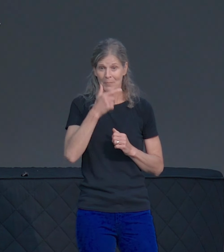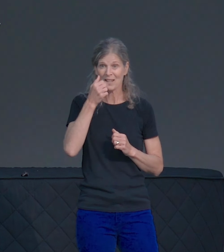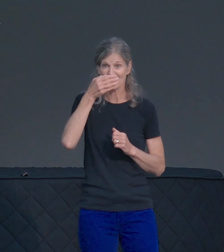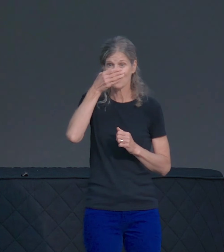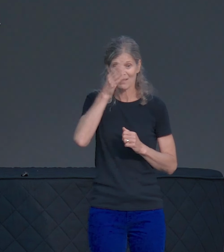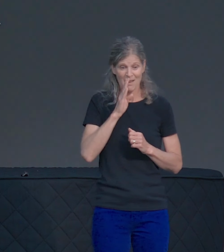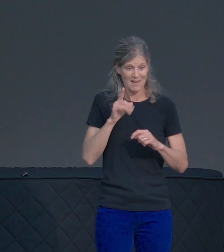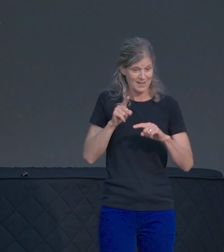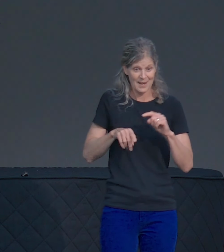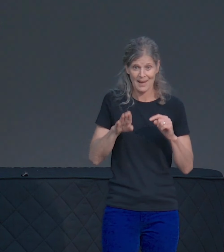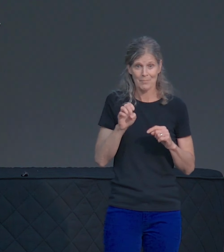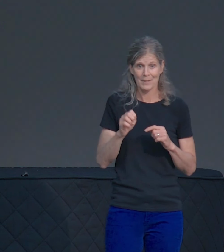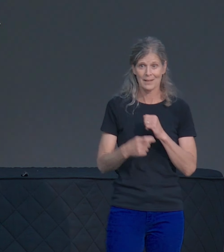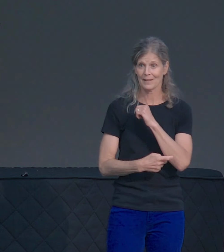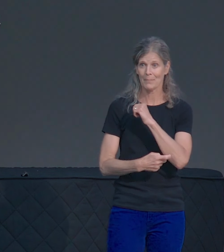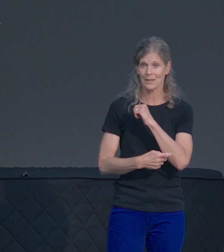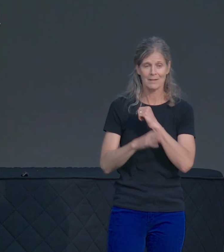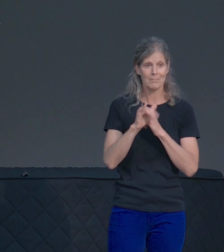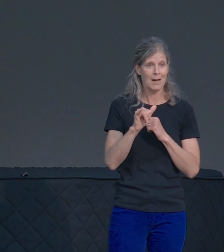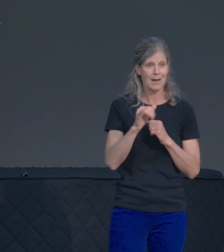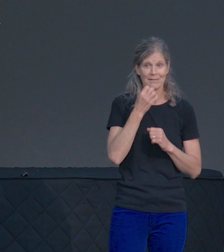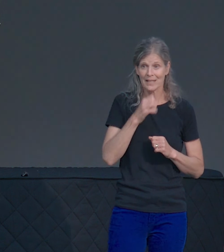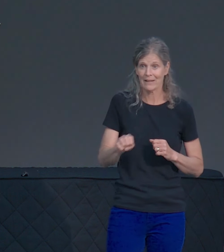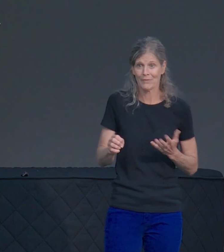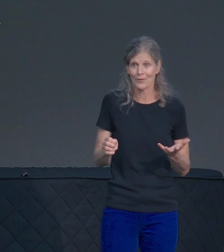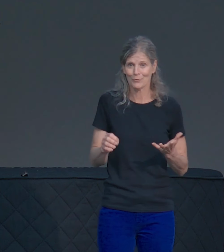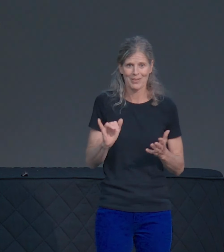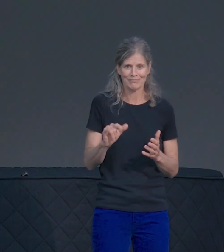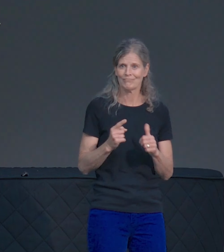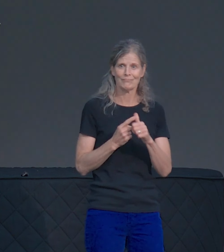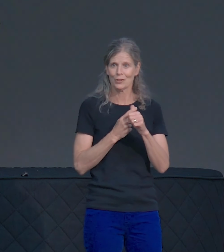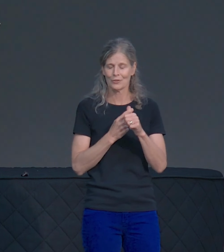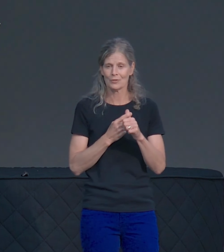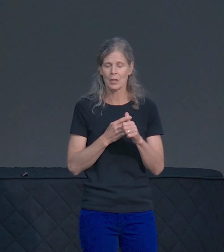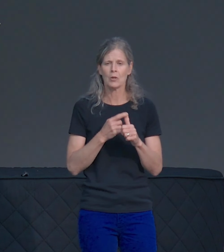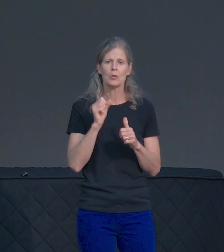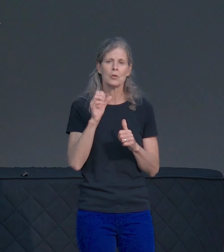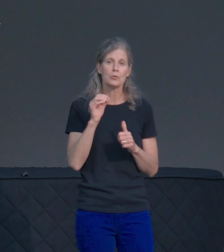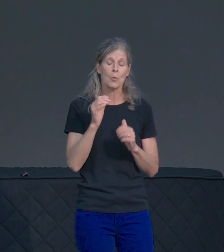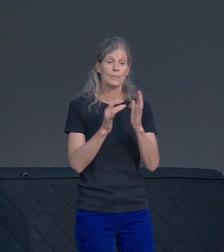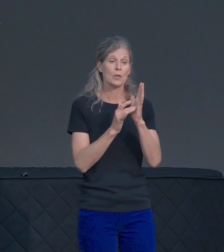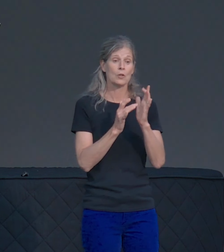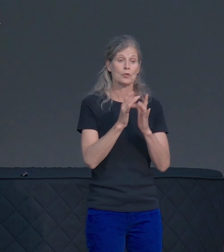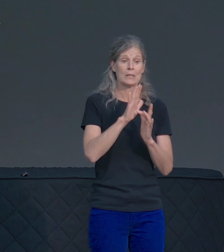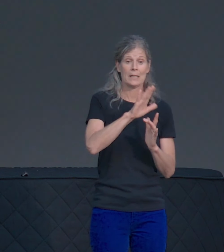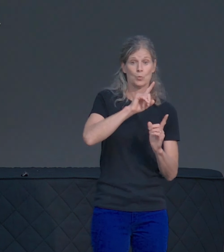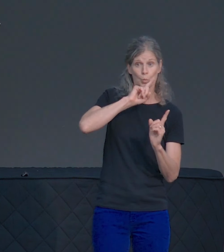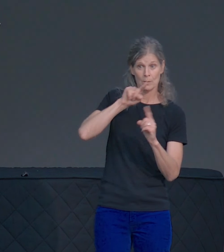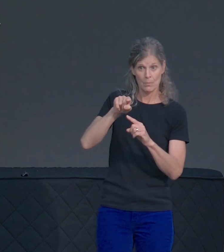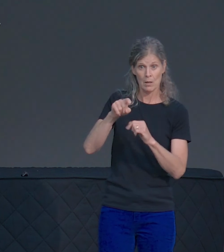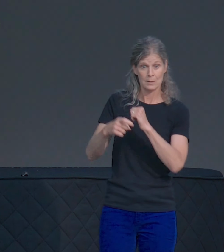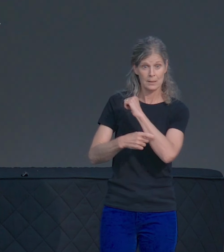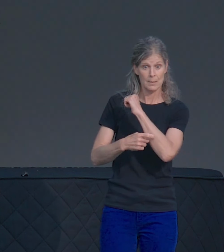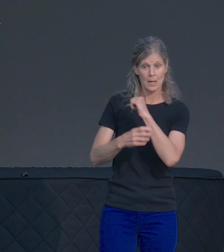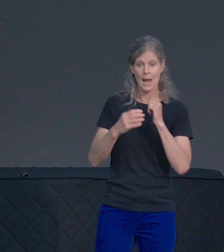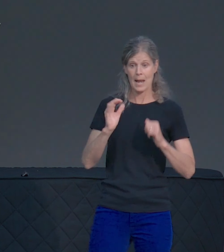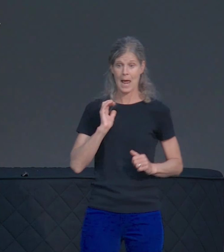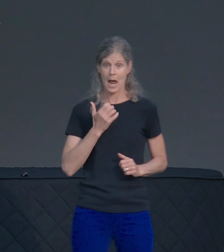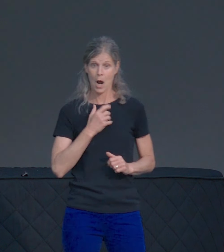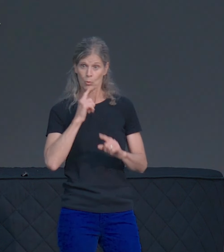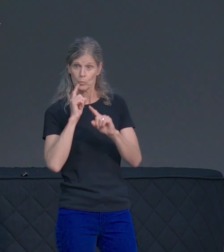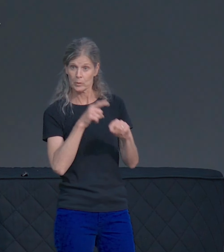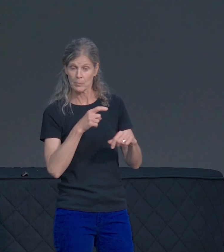God cannot be tempted by evil. Now, the distinction between Jesus' response to temptation and our response